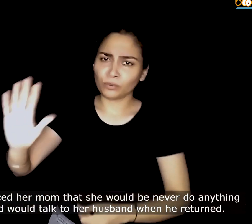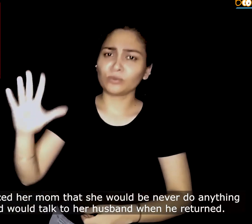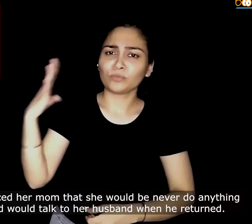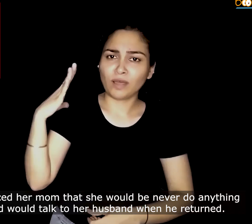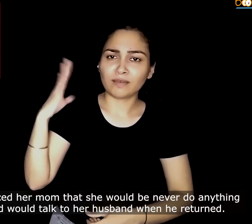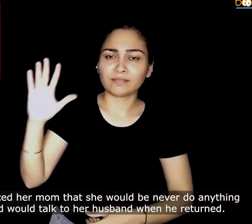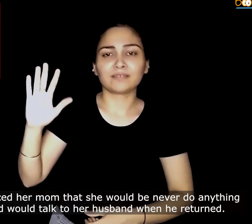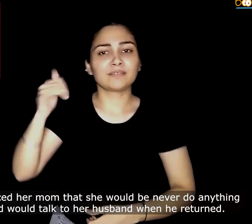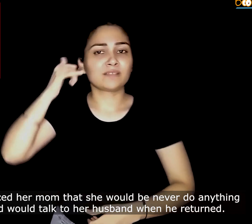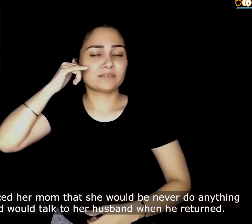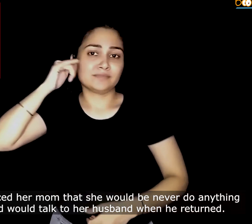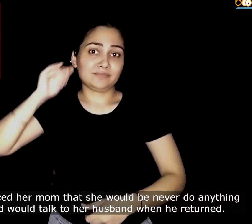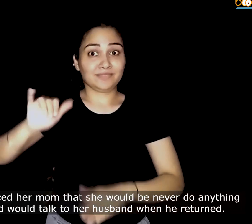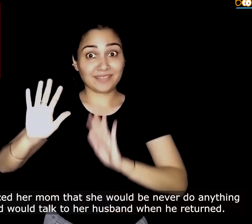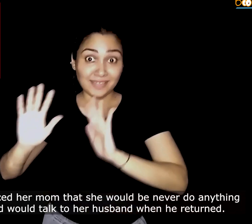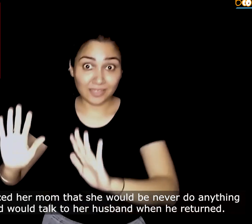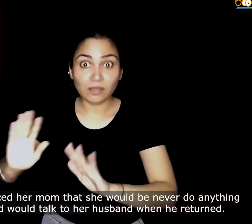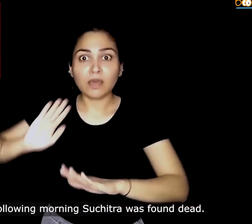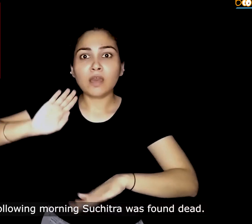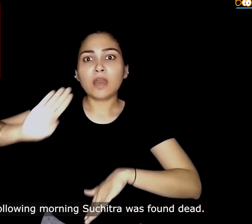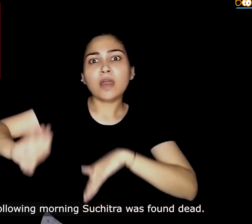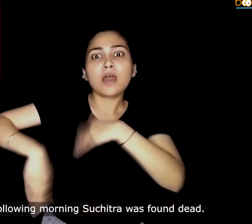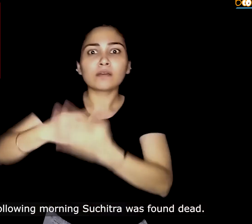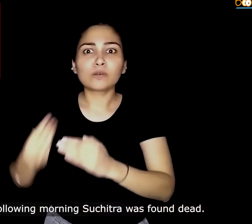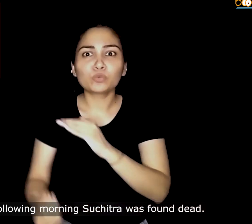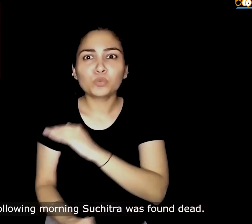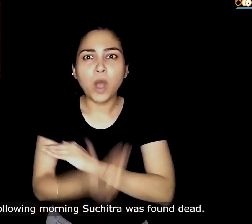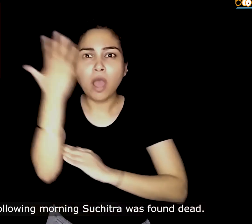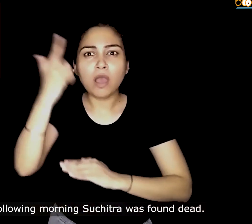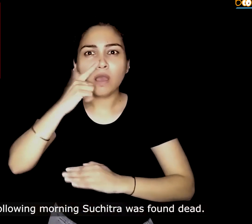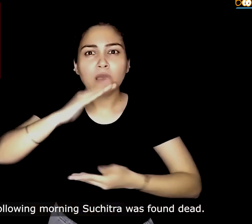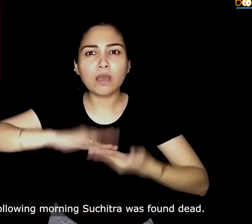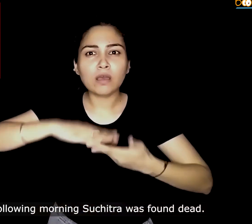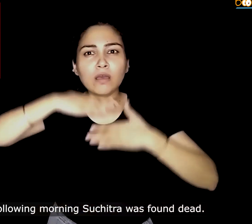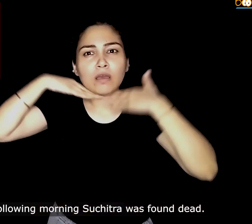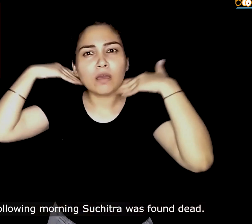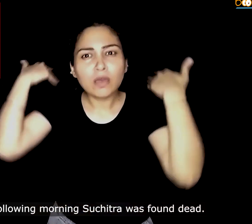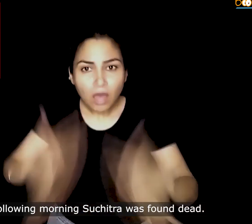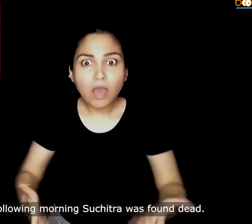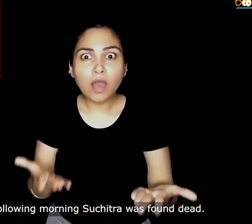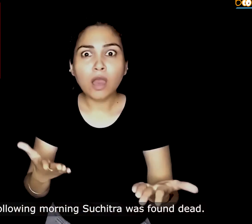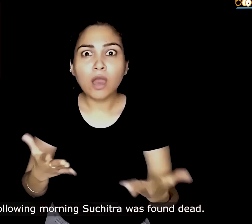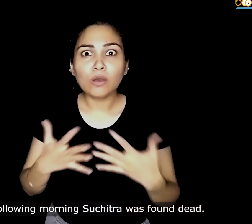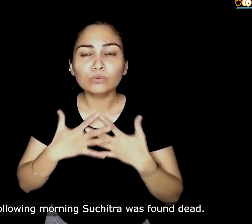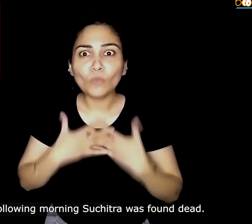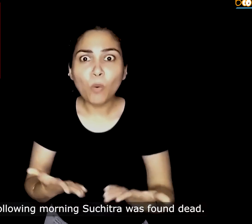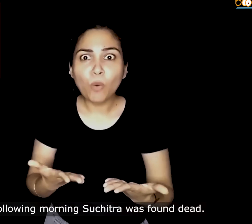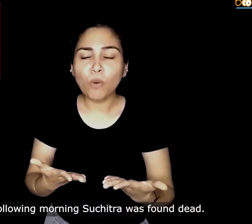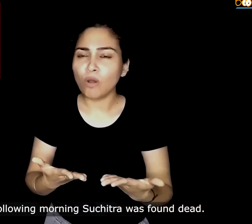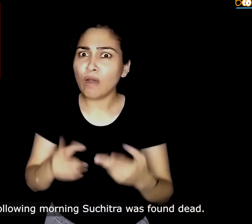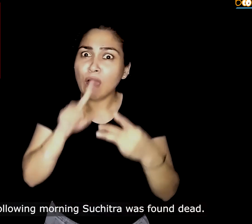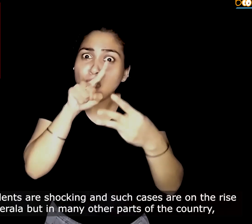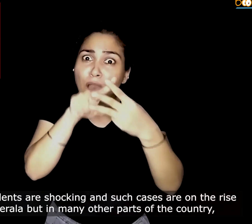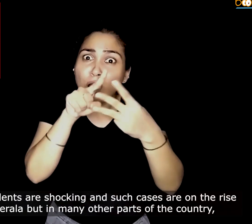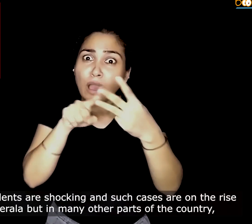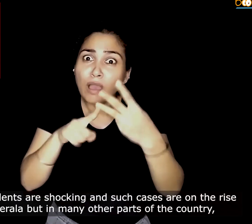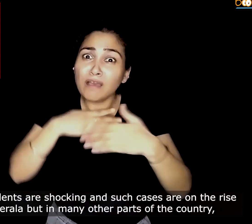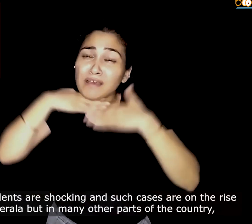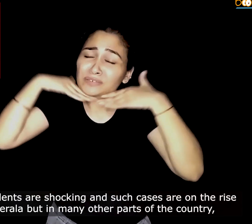to her husband when he returned but the following morning suchitra was found dead these news incidents